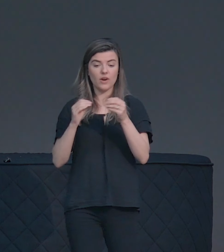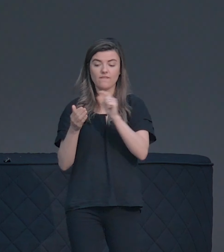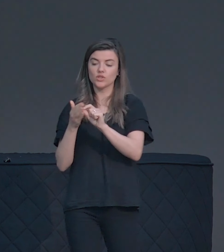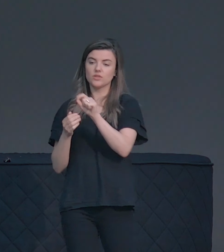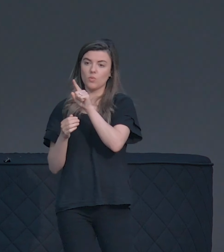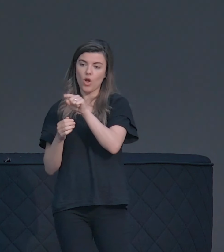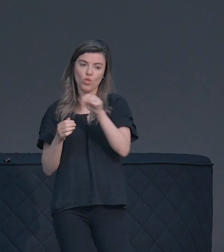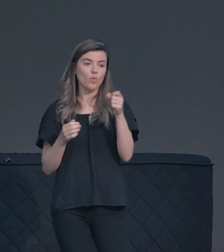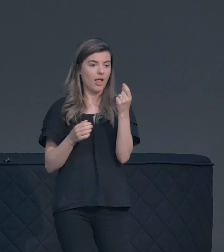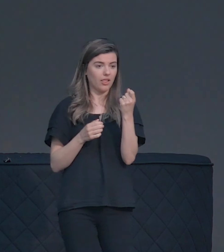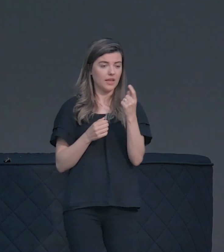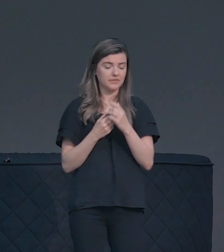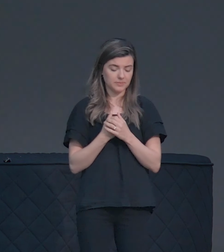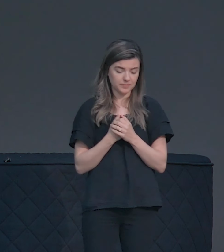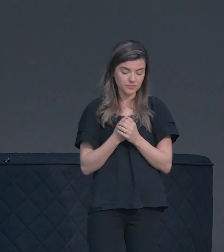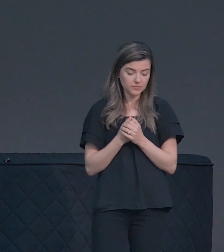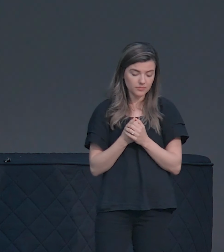11,